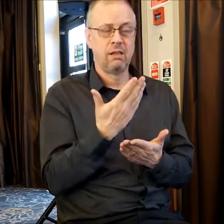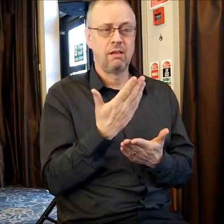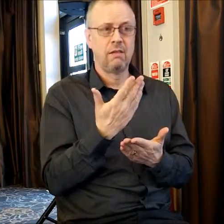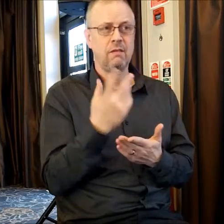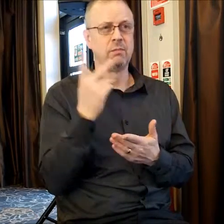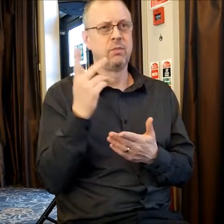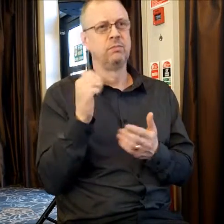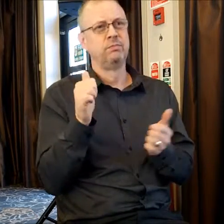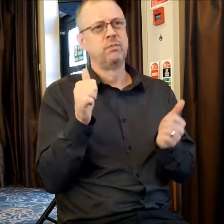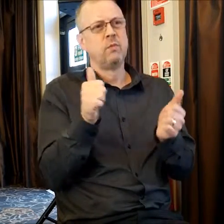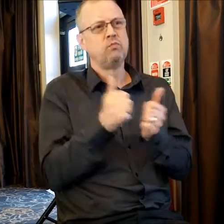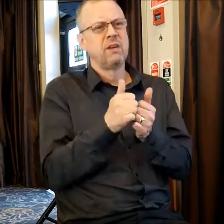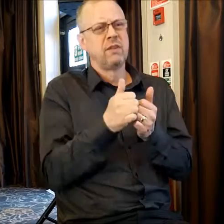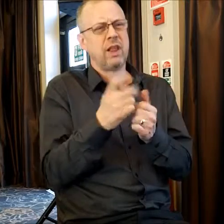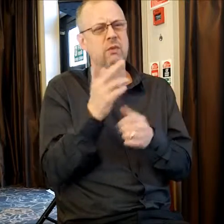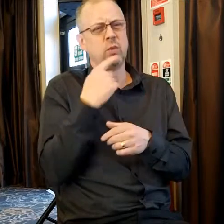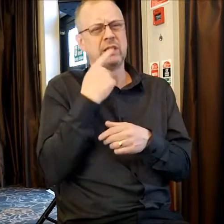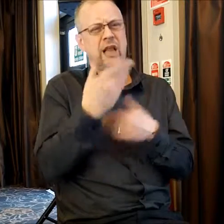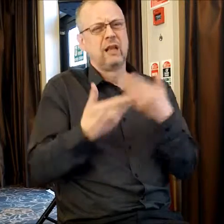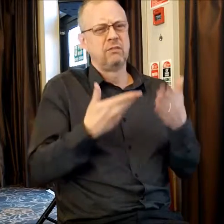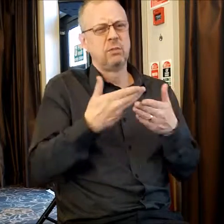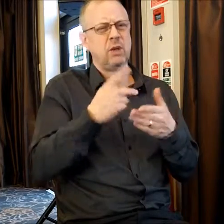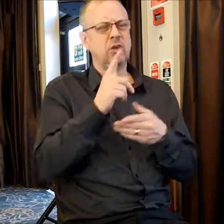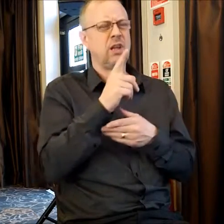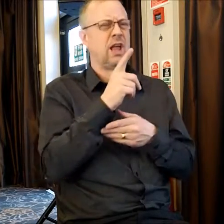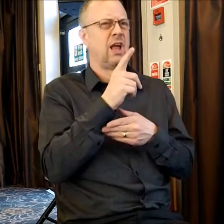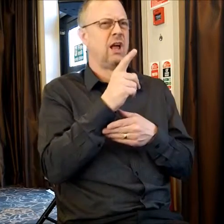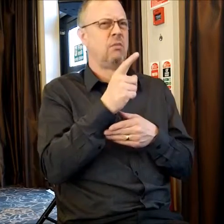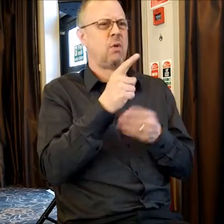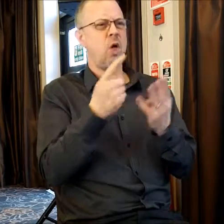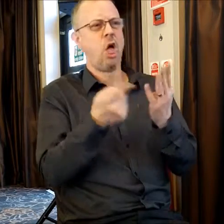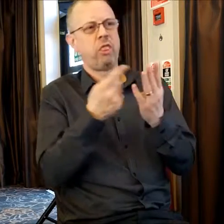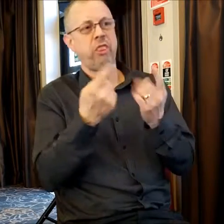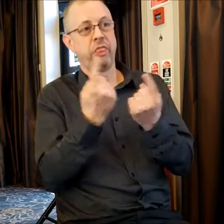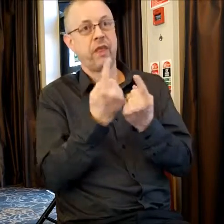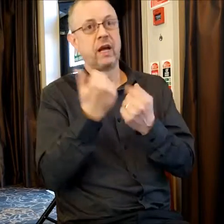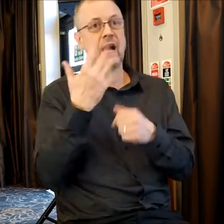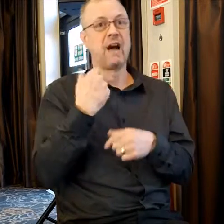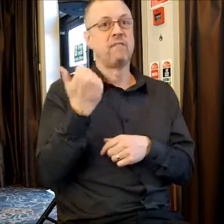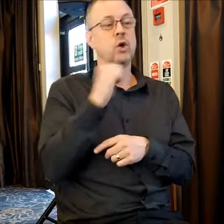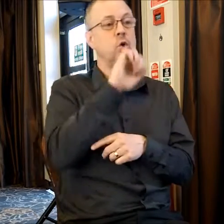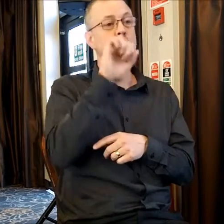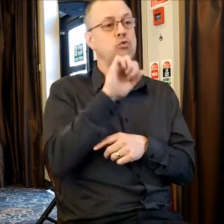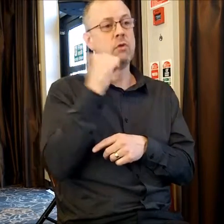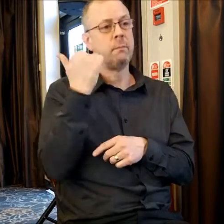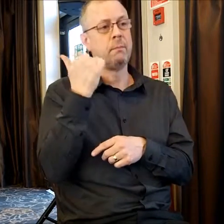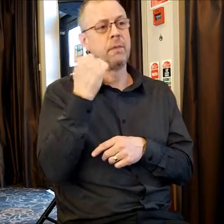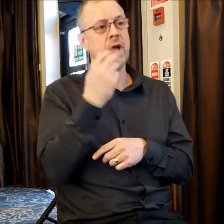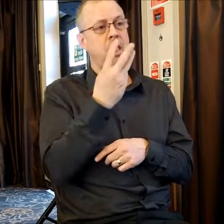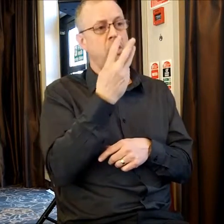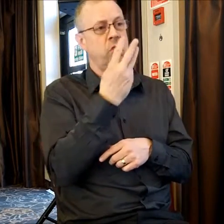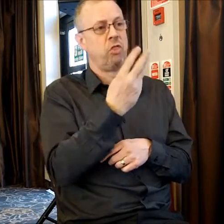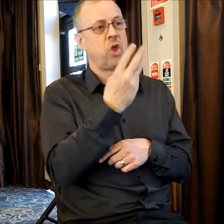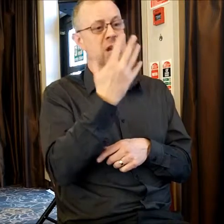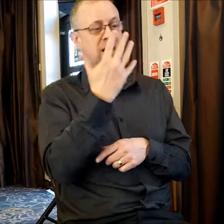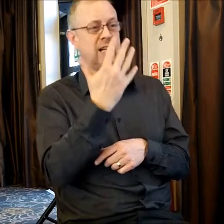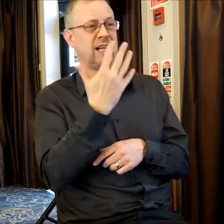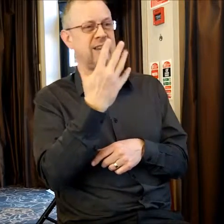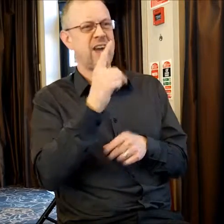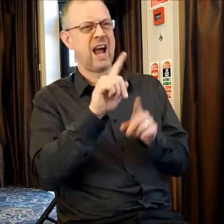Briefly, some of the other things that we're working on. In Europe, there's roughly 35 different grades of bitumen that are used.